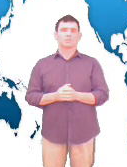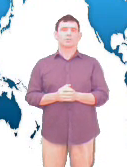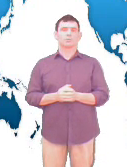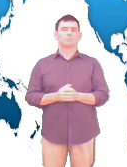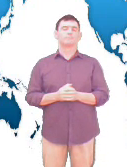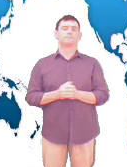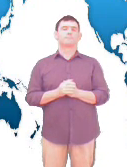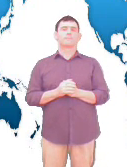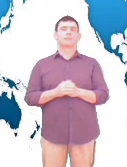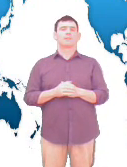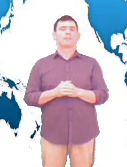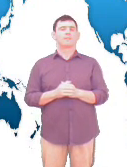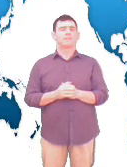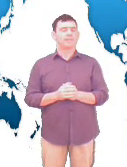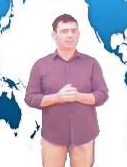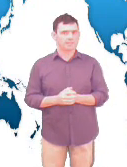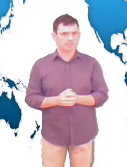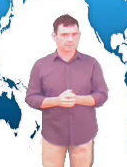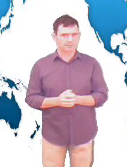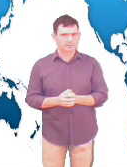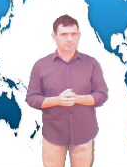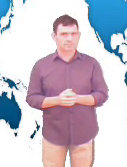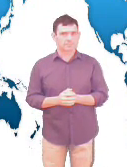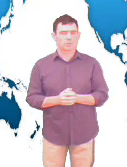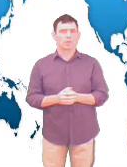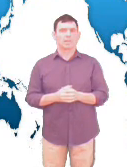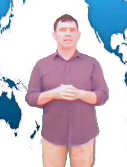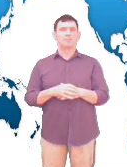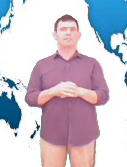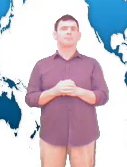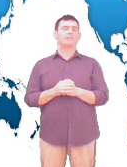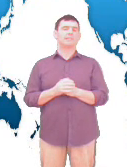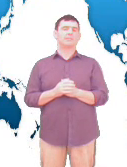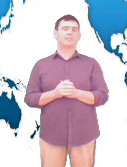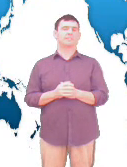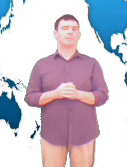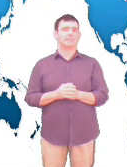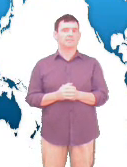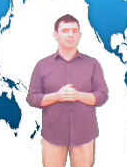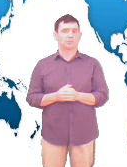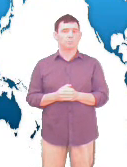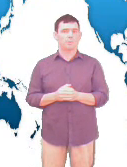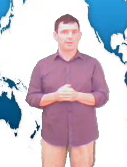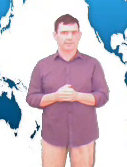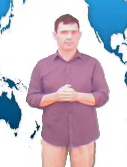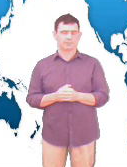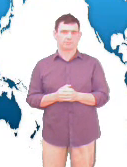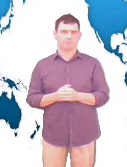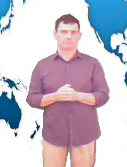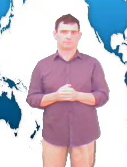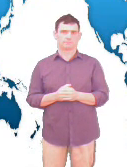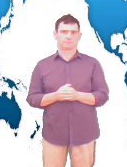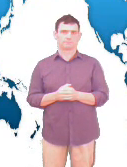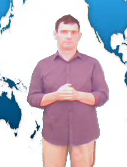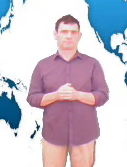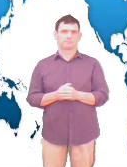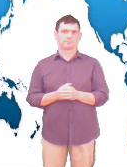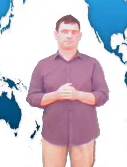So the thing is, a limiting belief is a belief that you buy into.